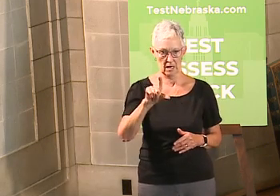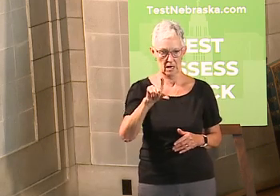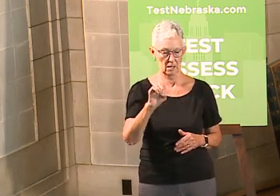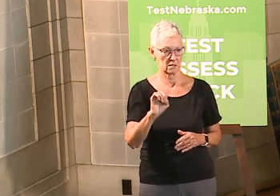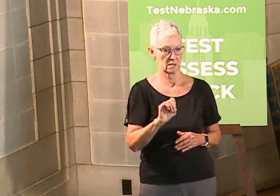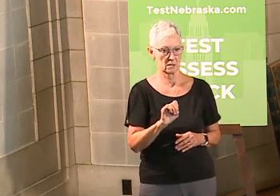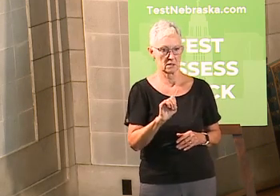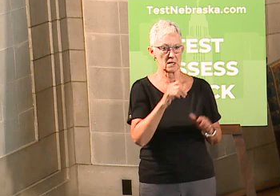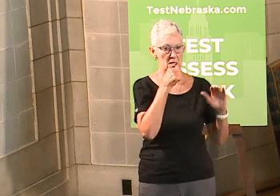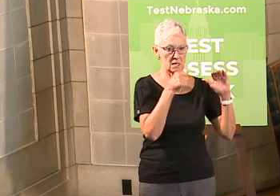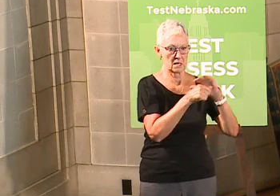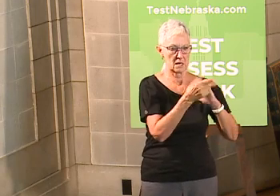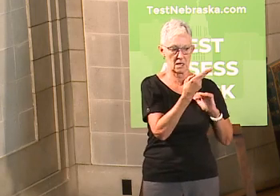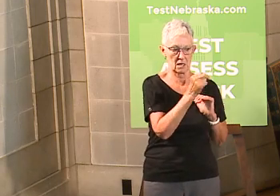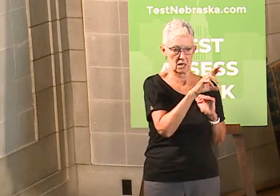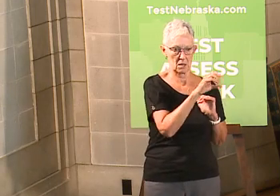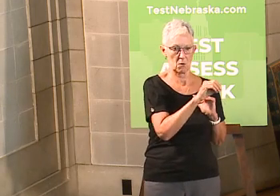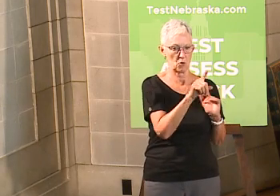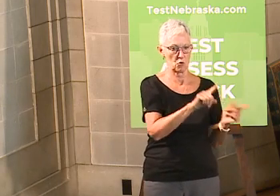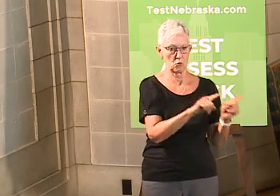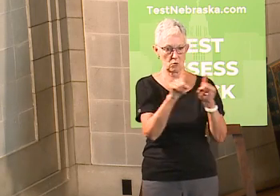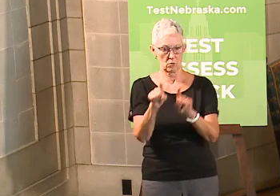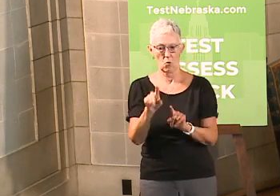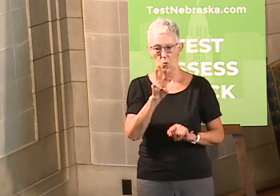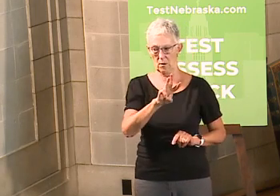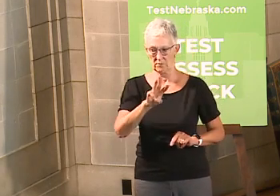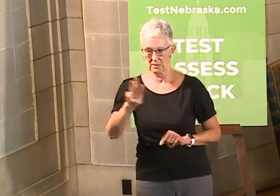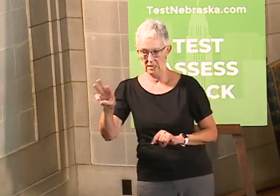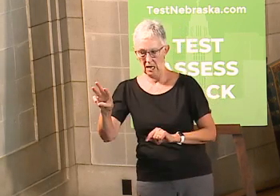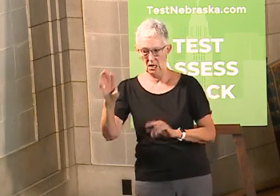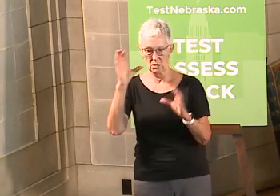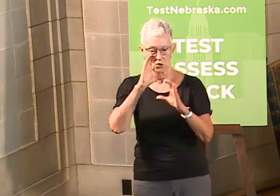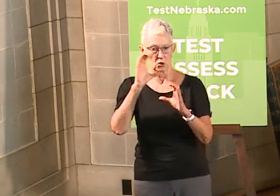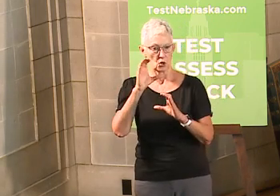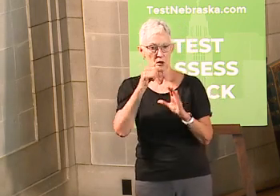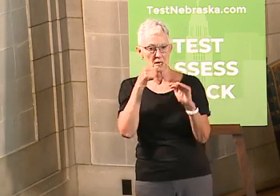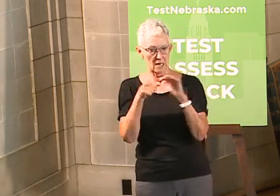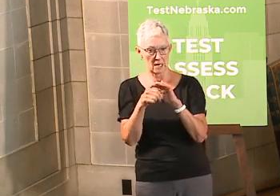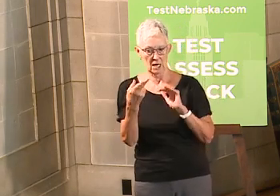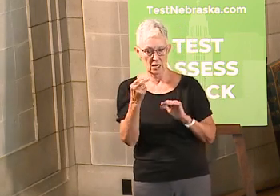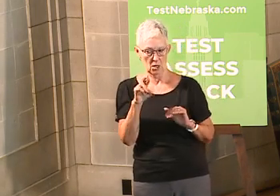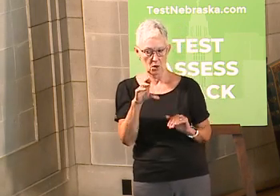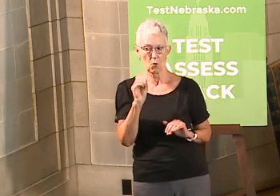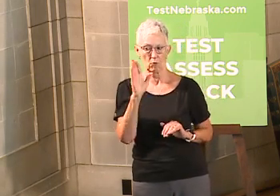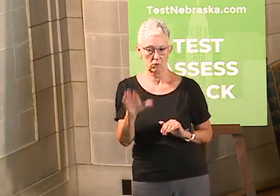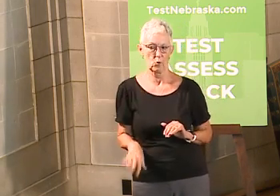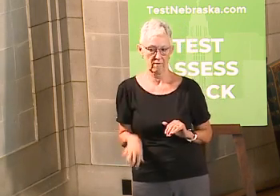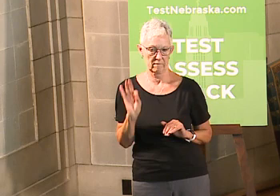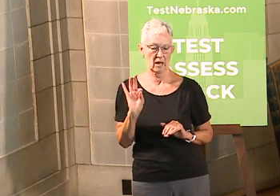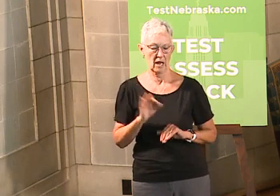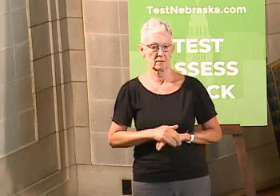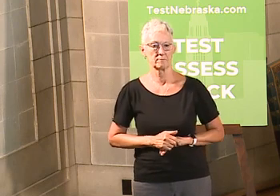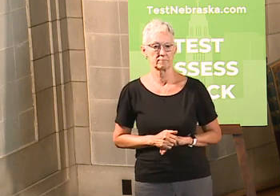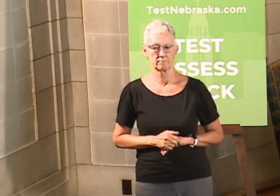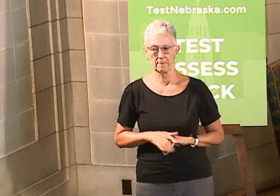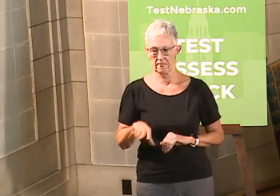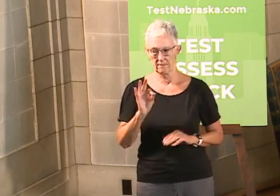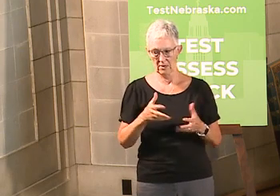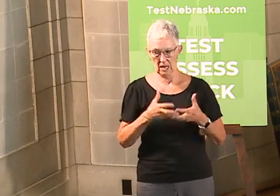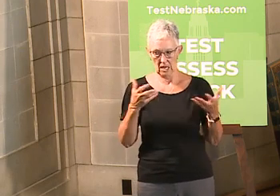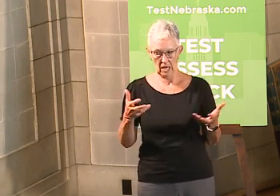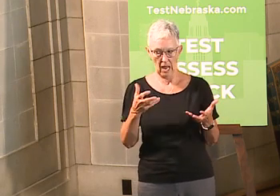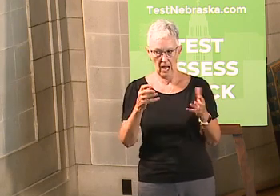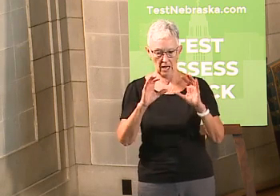veterans.nebraska.gov/Hidden Heroes. Go to the website, search Hidden Heroes, you'll find it. And you'll find a lot of information there regarding Hidden